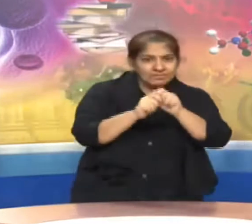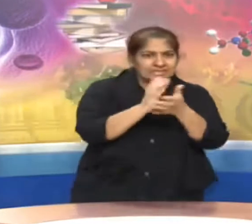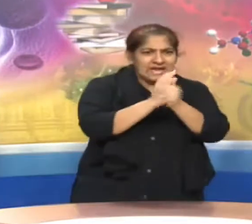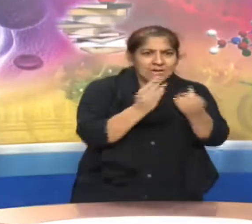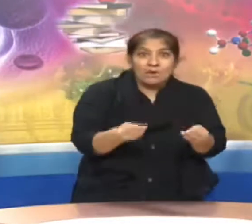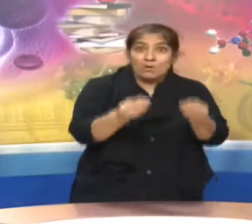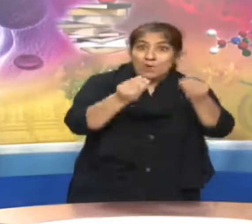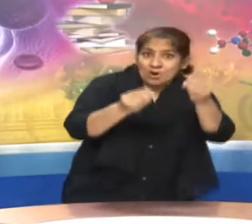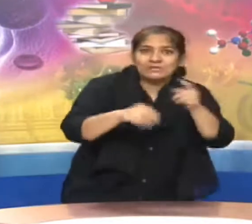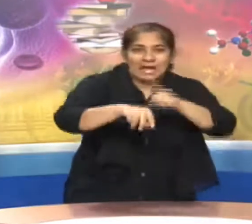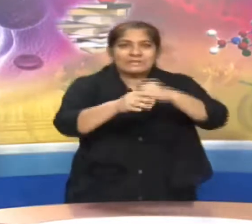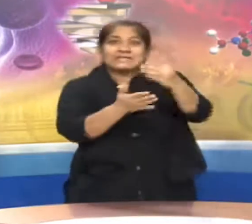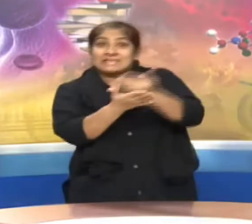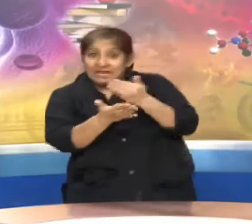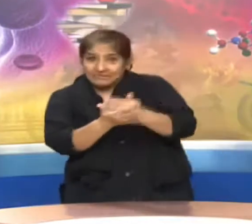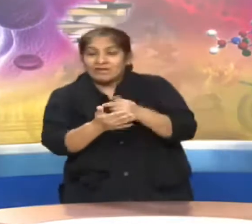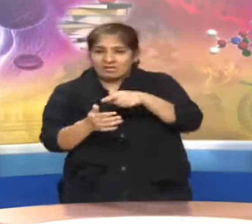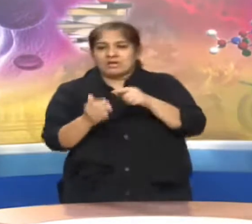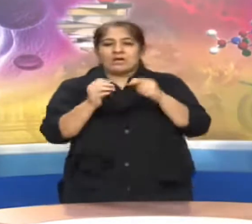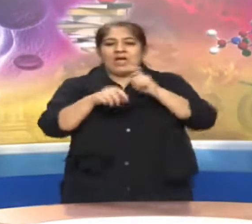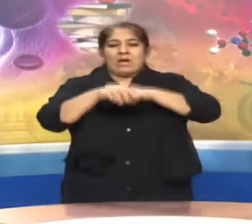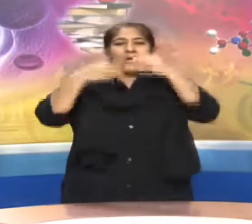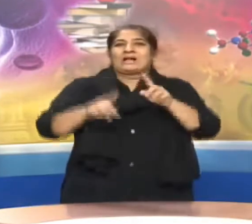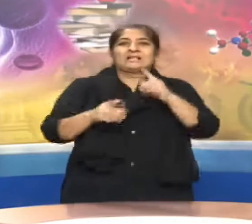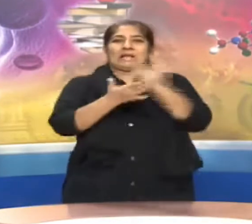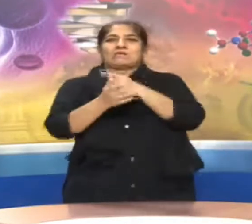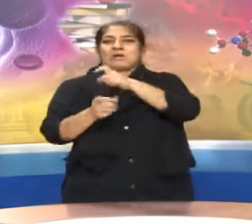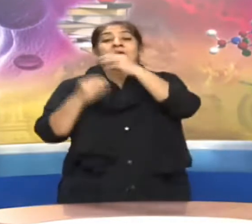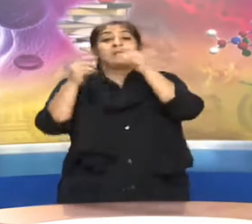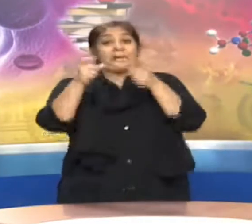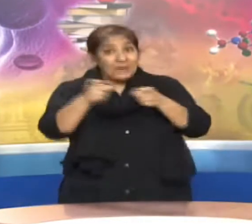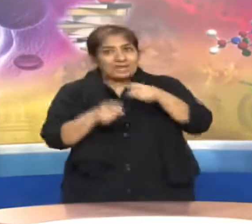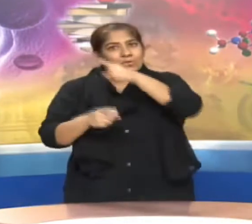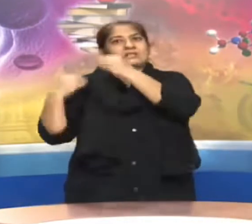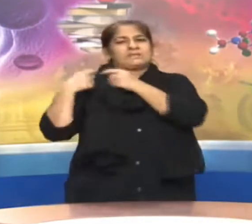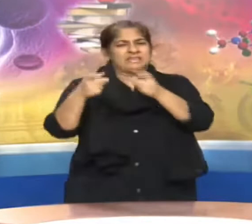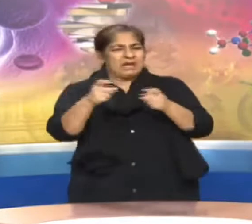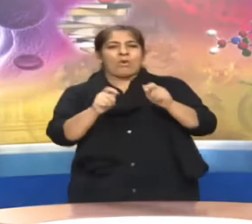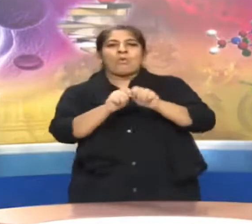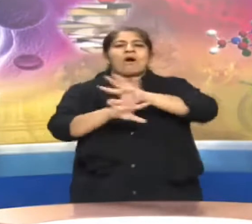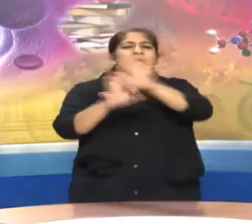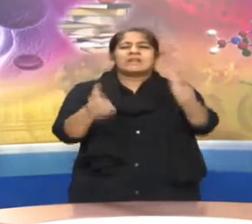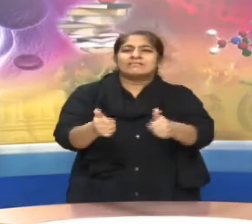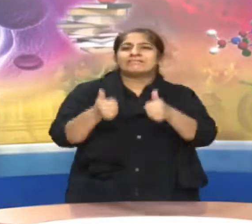effective management, efficient management is important.